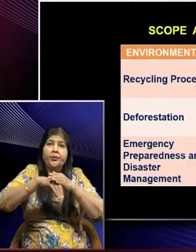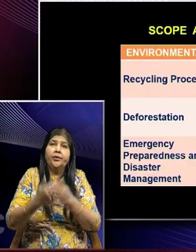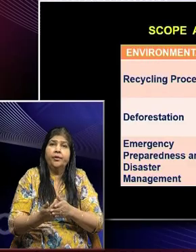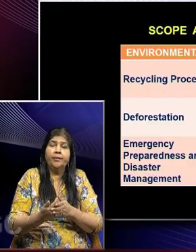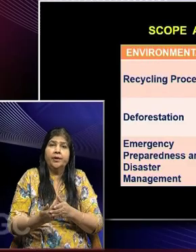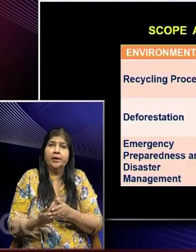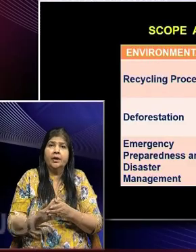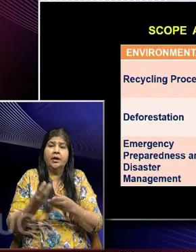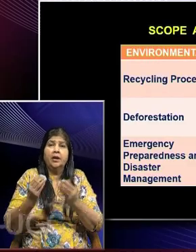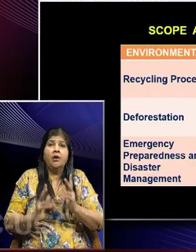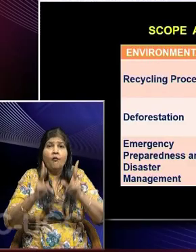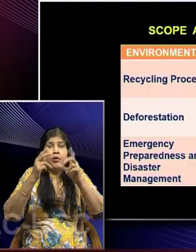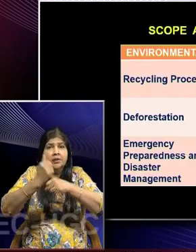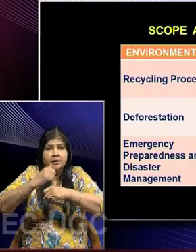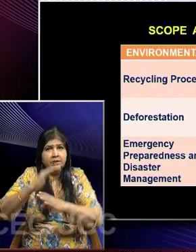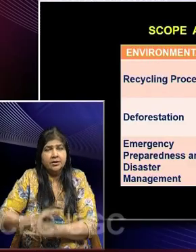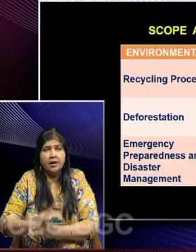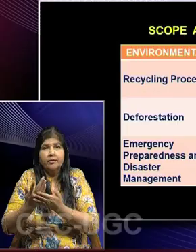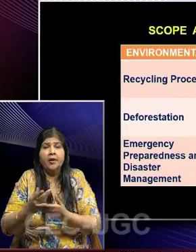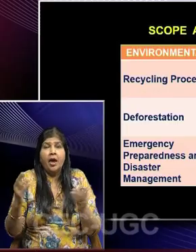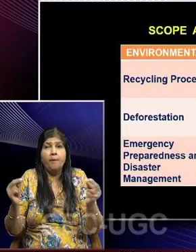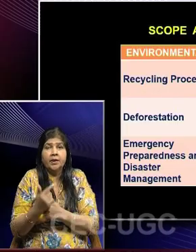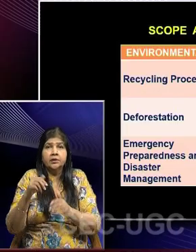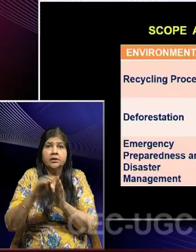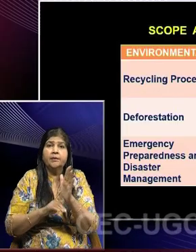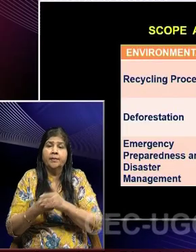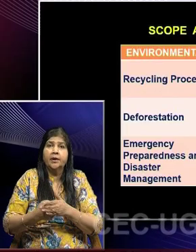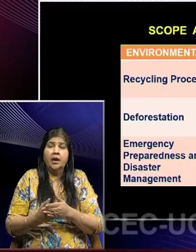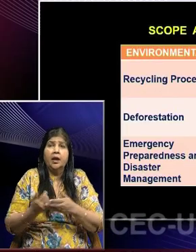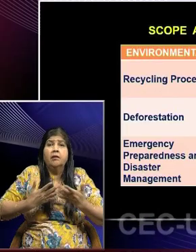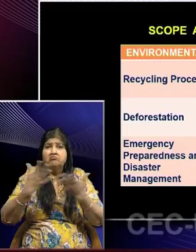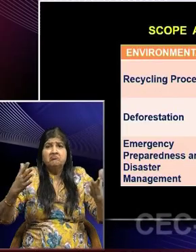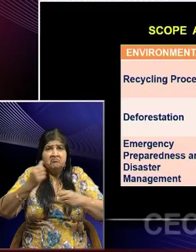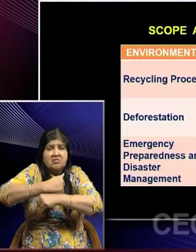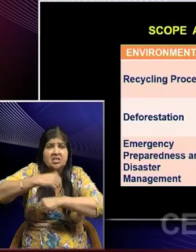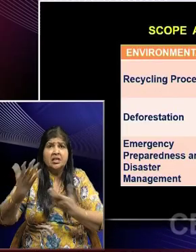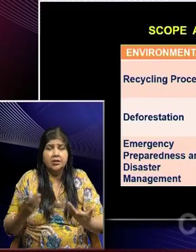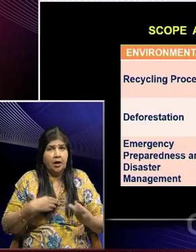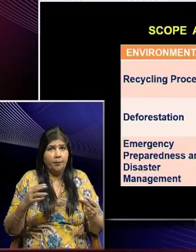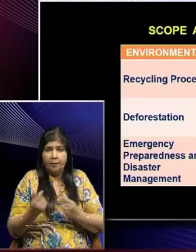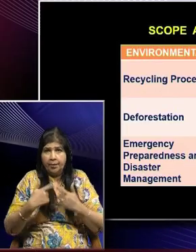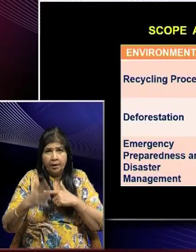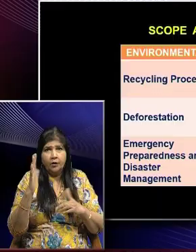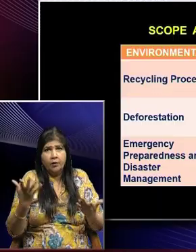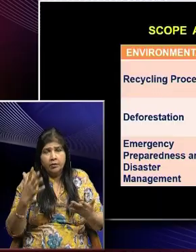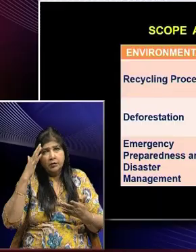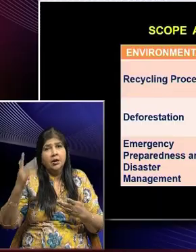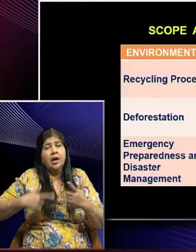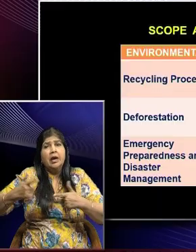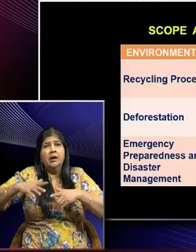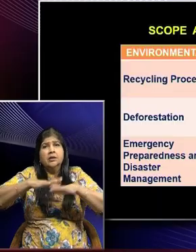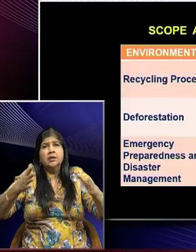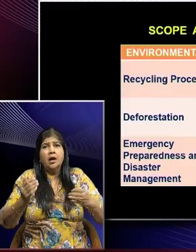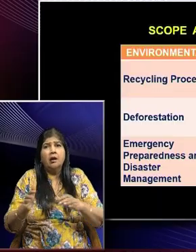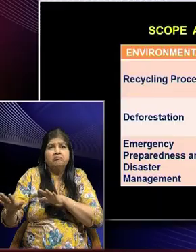towards deforestation, emergency preparedness and disaster management, whether you are prepared for those natural